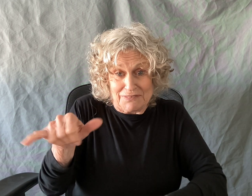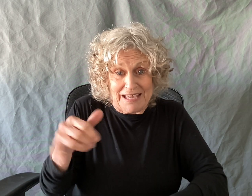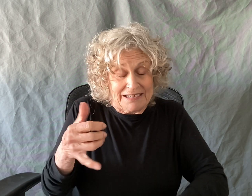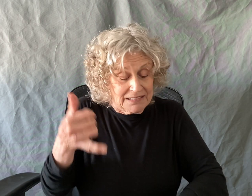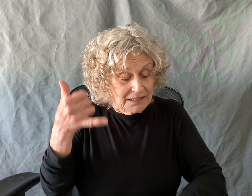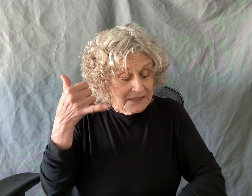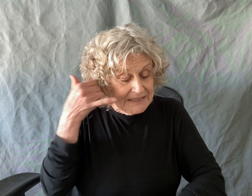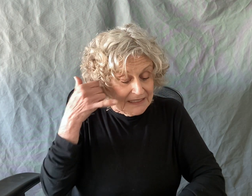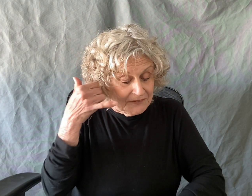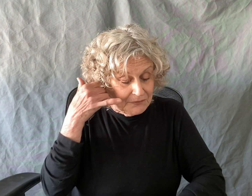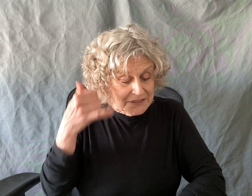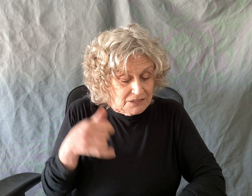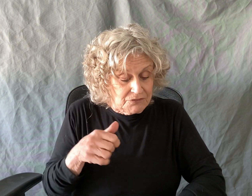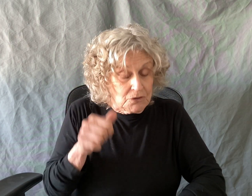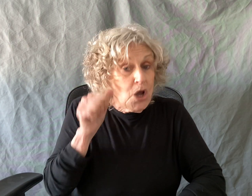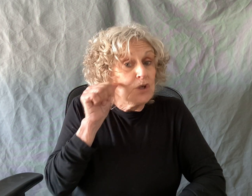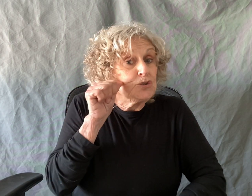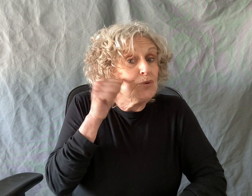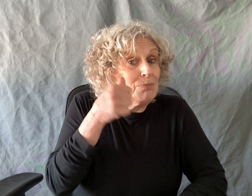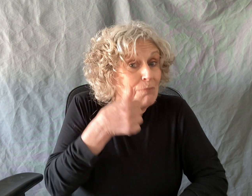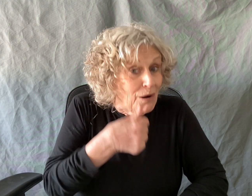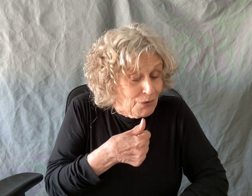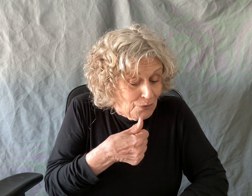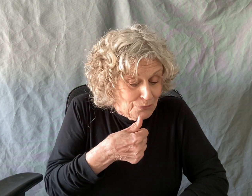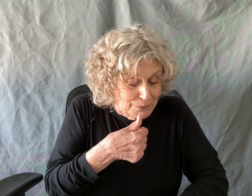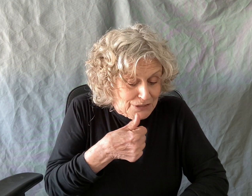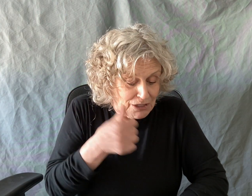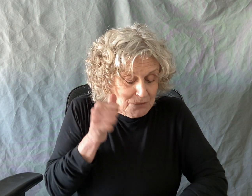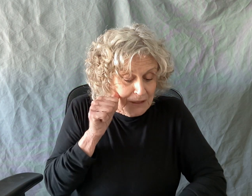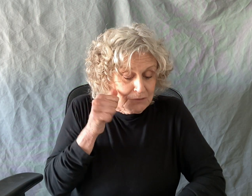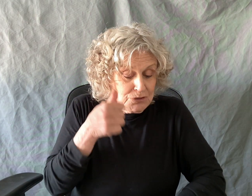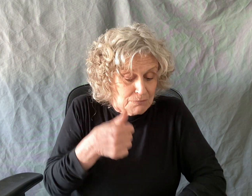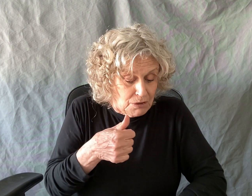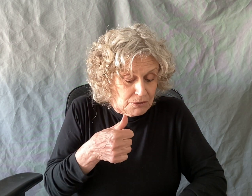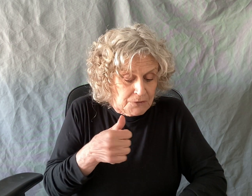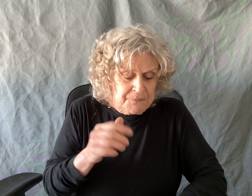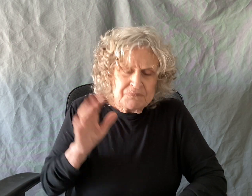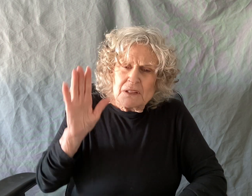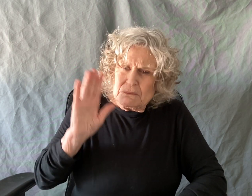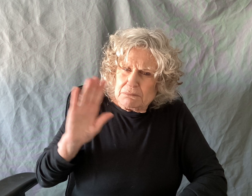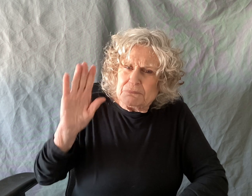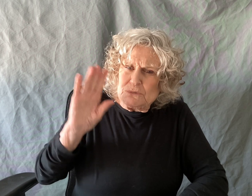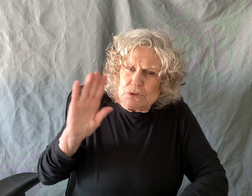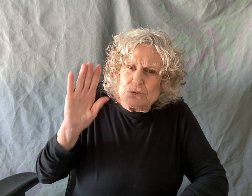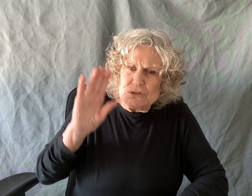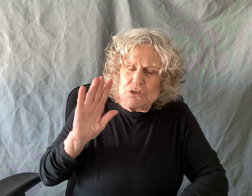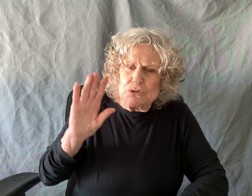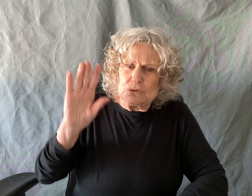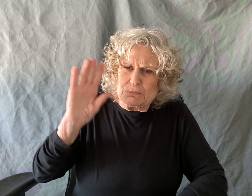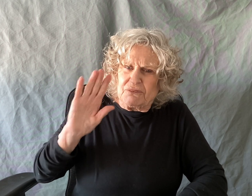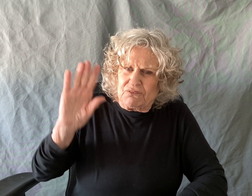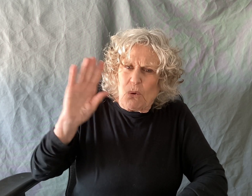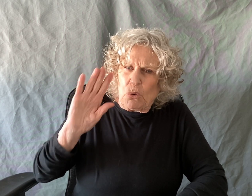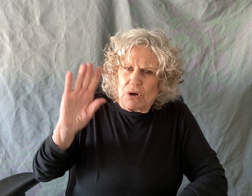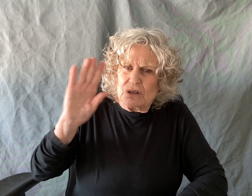that. Telephone. Tomorrow, we talked about tomorrow. Used to, before,